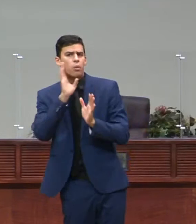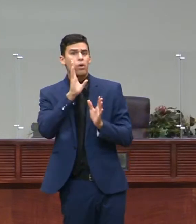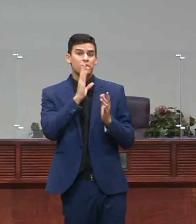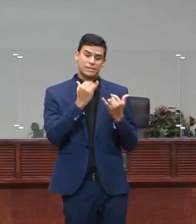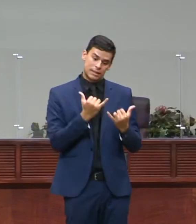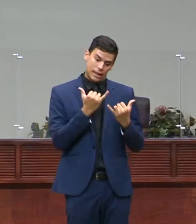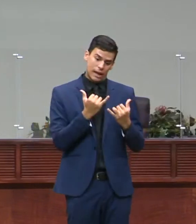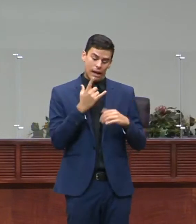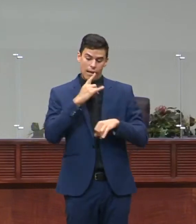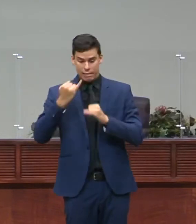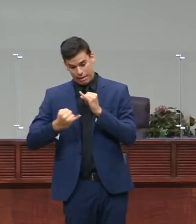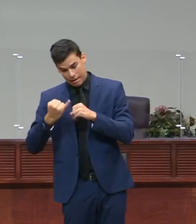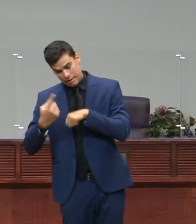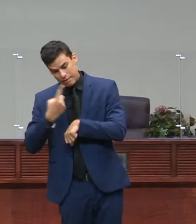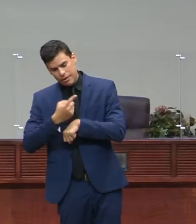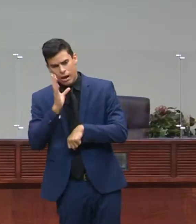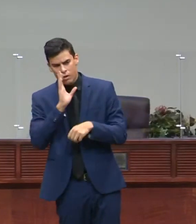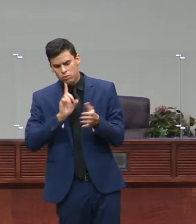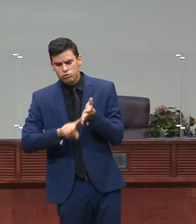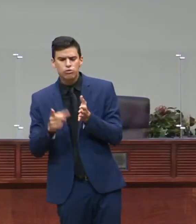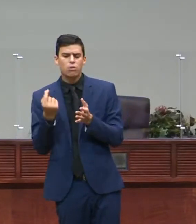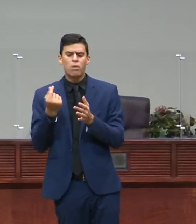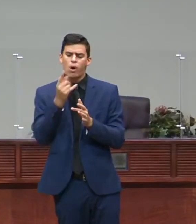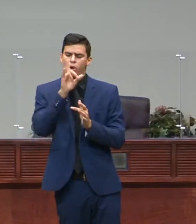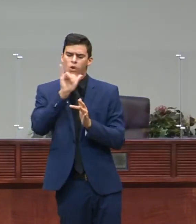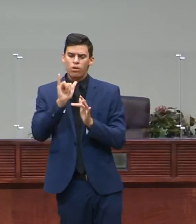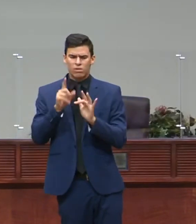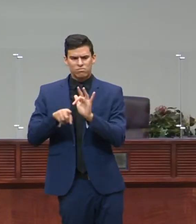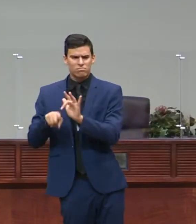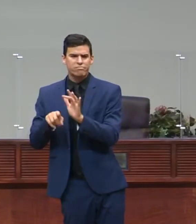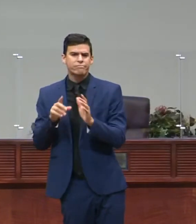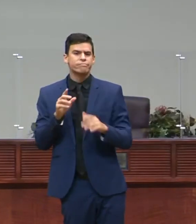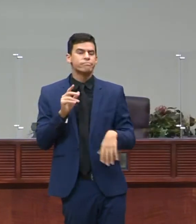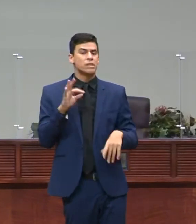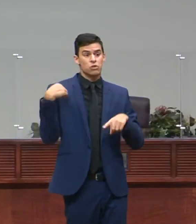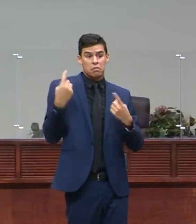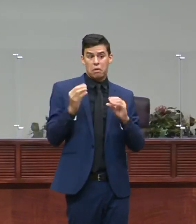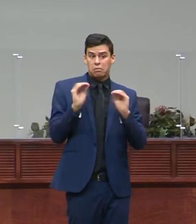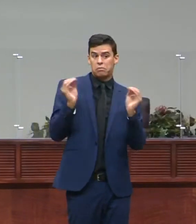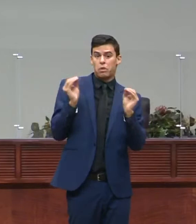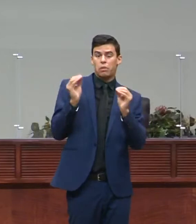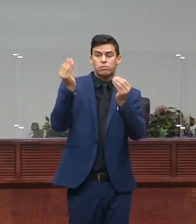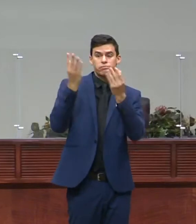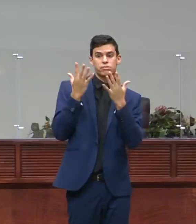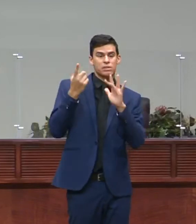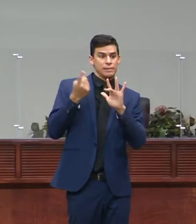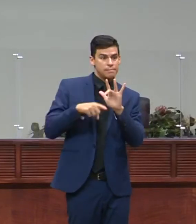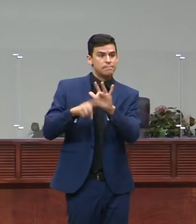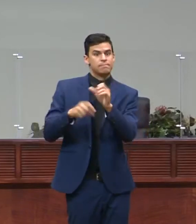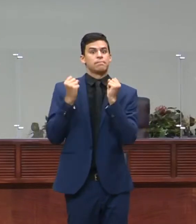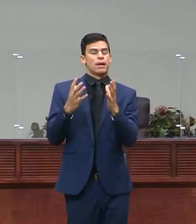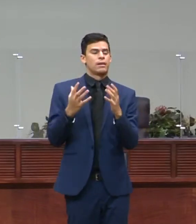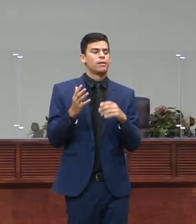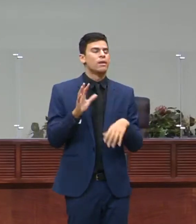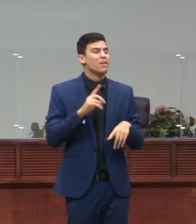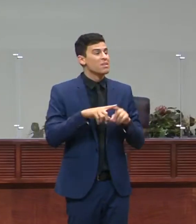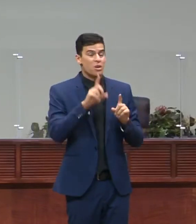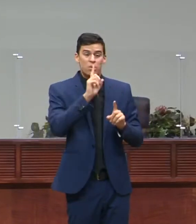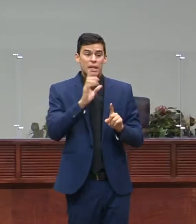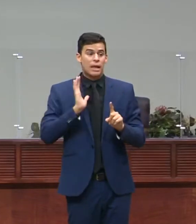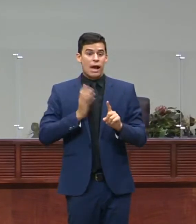are. You know, our hope really is to do whatever we can to protect our